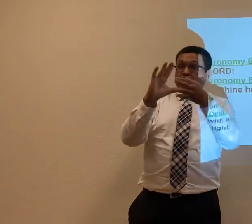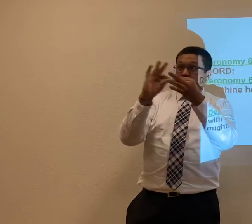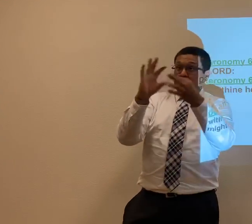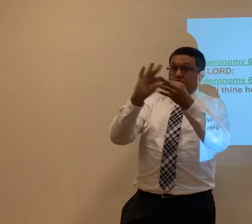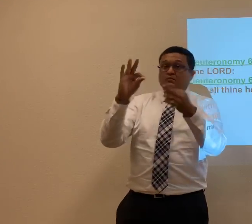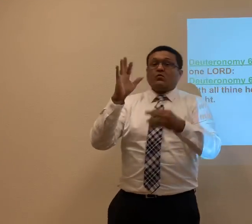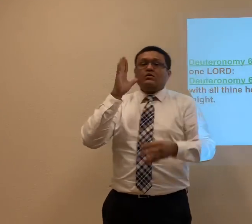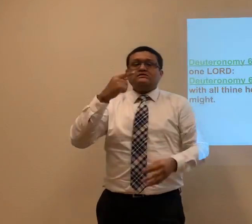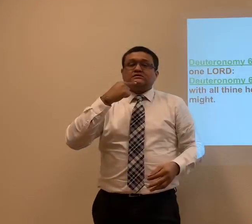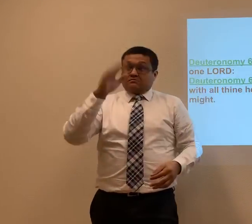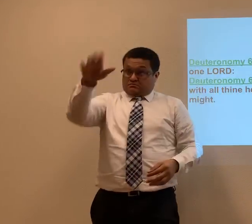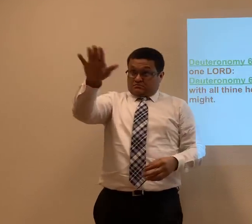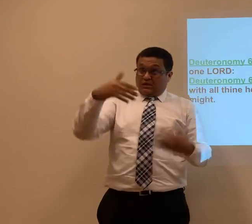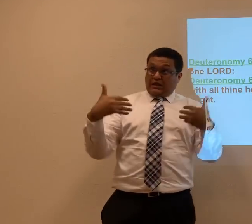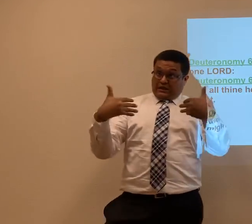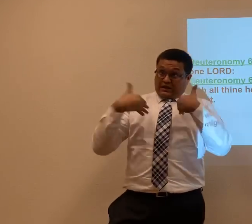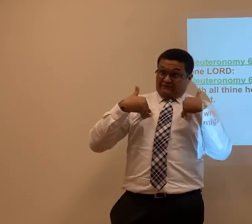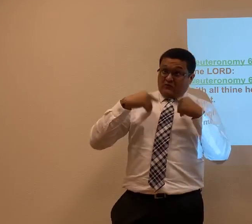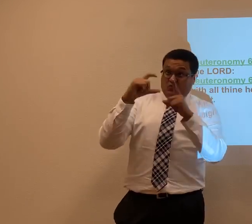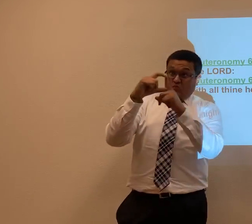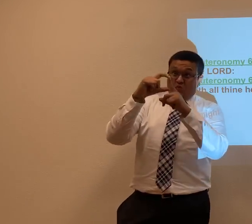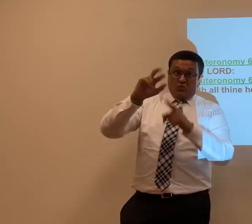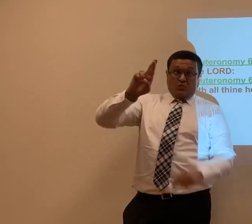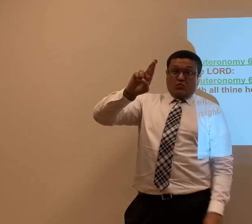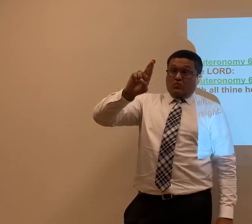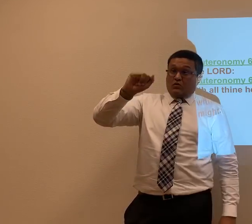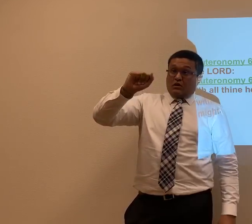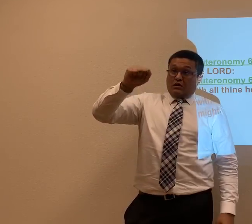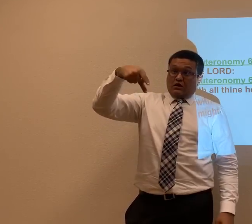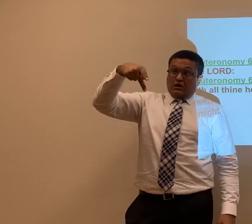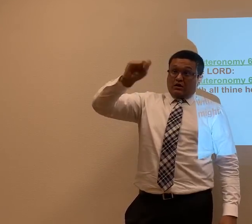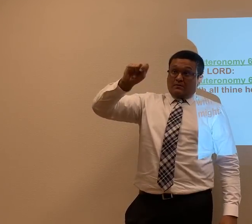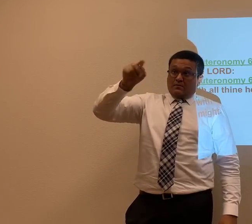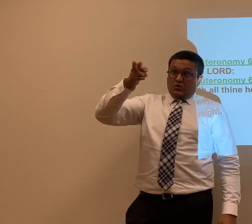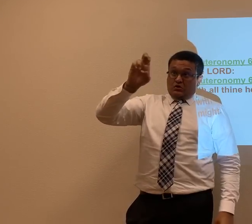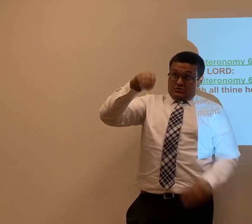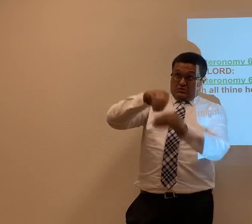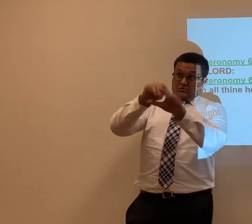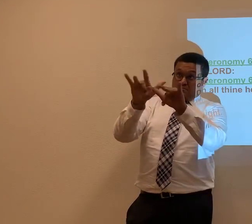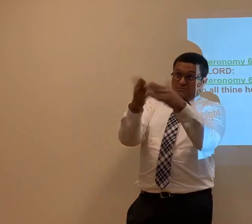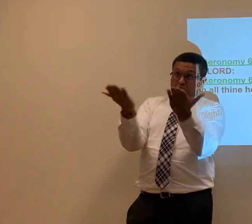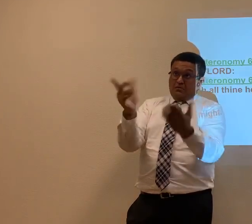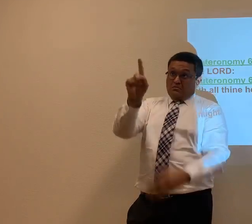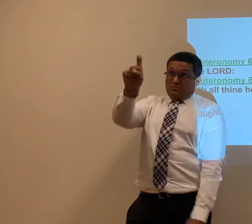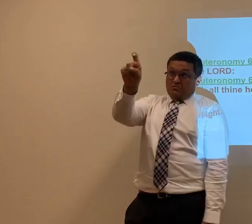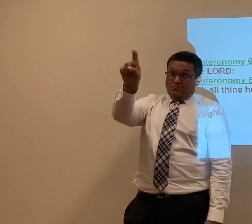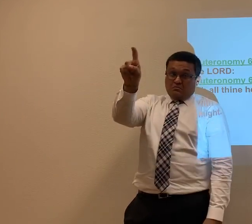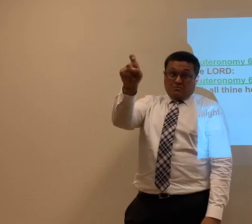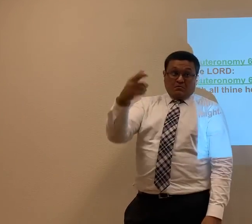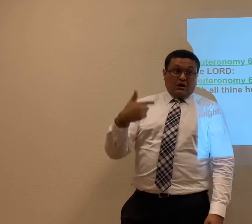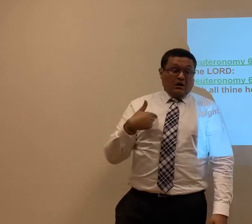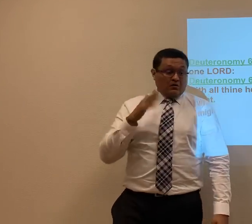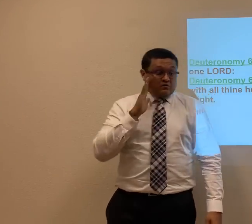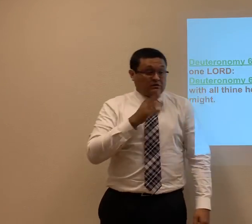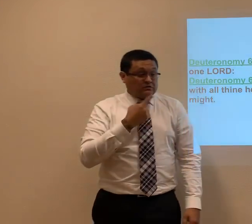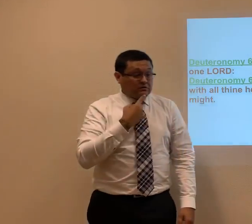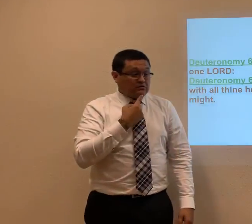So the Trinitarians believe that they have the word rapture is not in the Bible, and they will